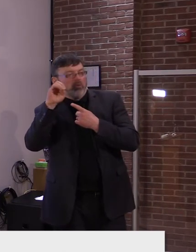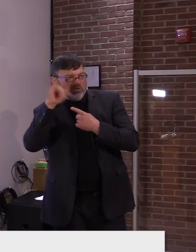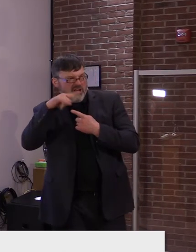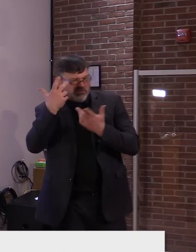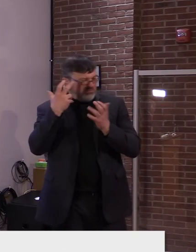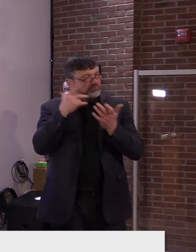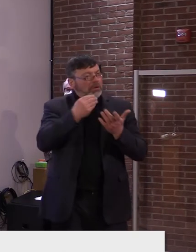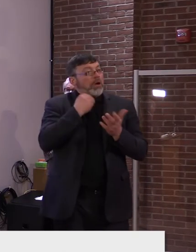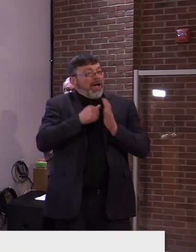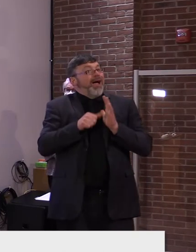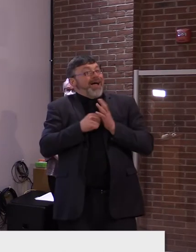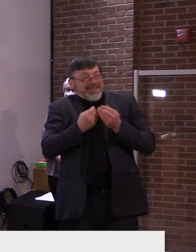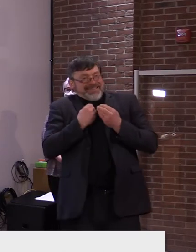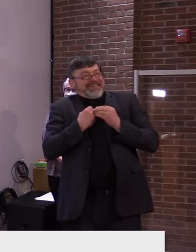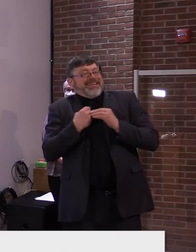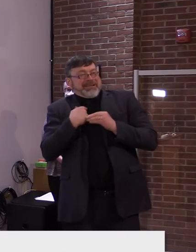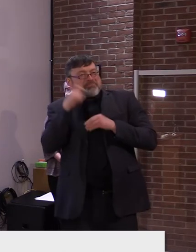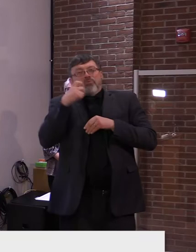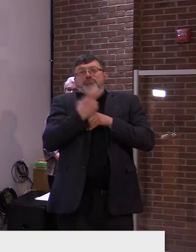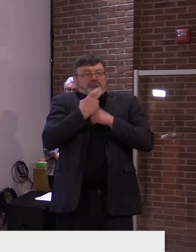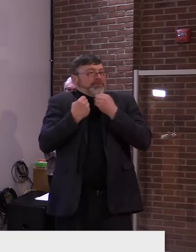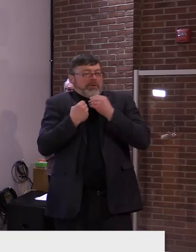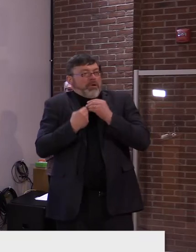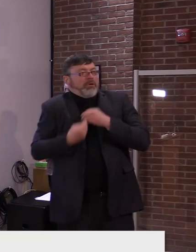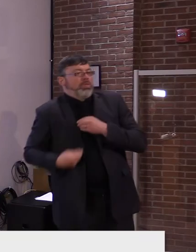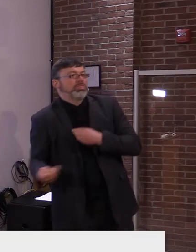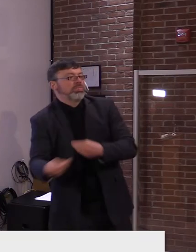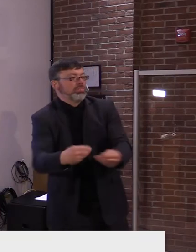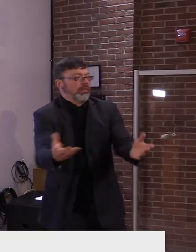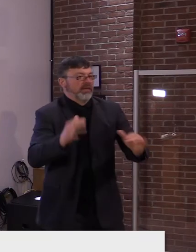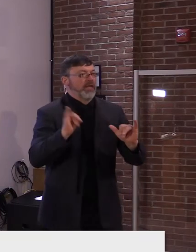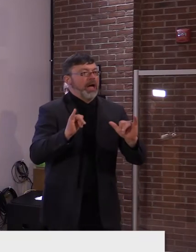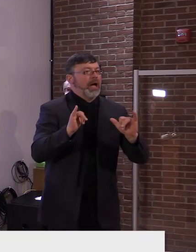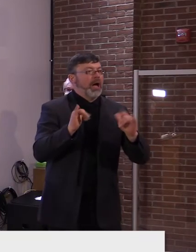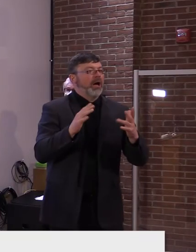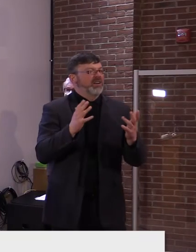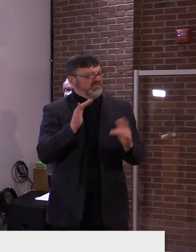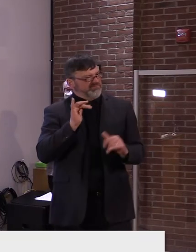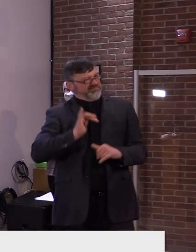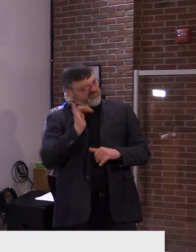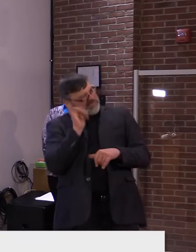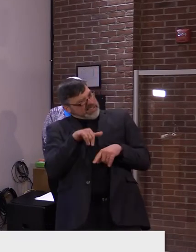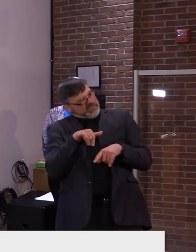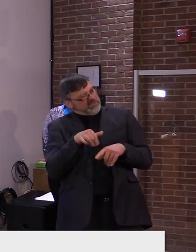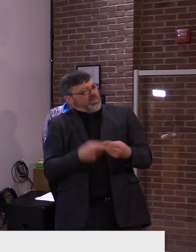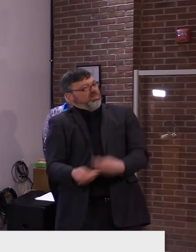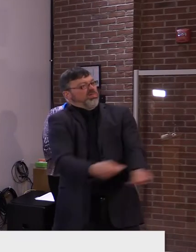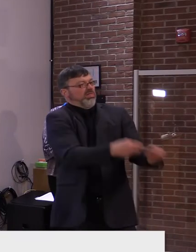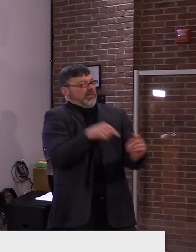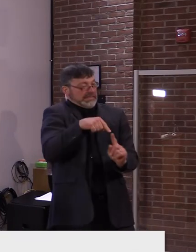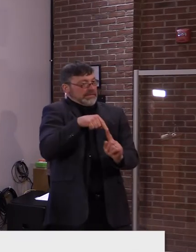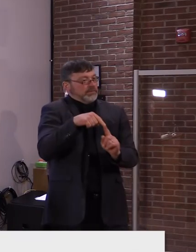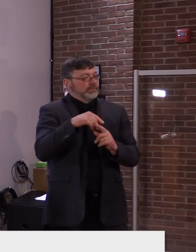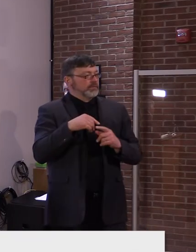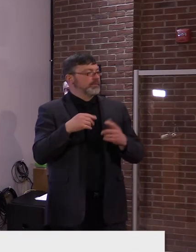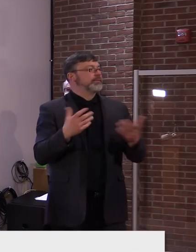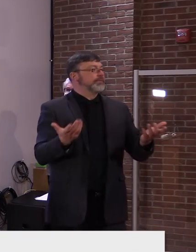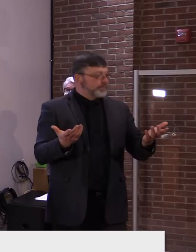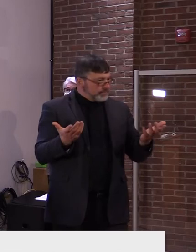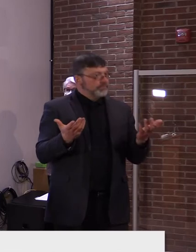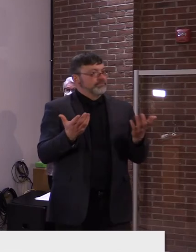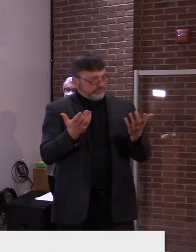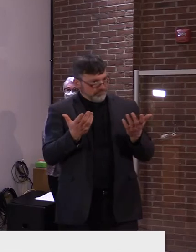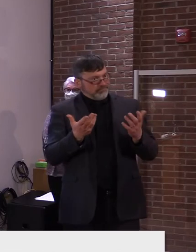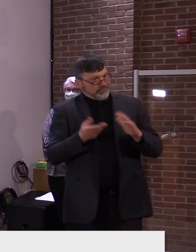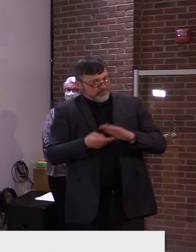various to wean off addiction. Some of those drugs sometimes are diverted, and they're not